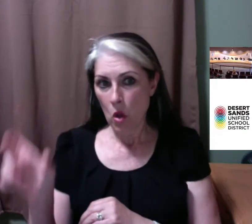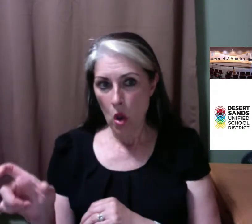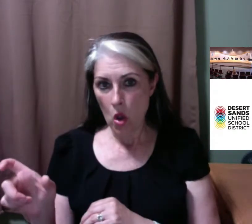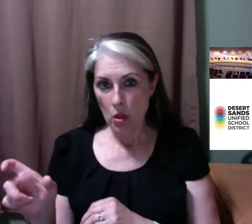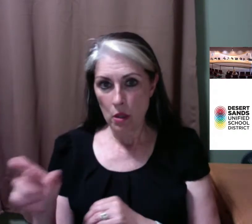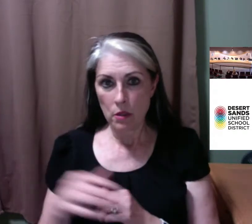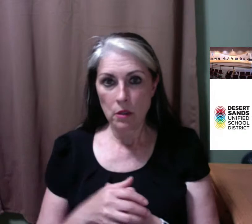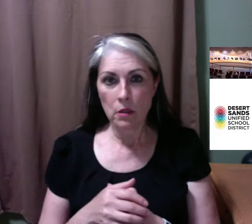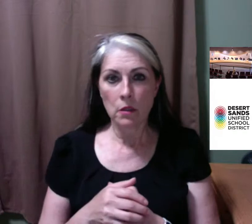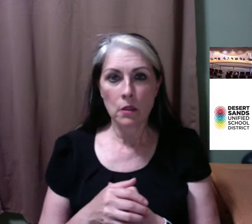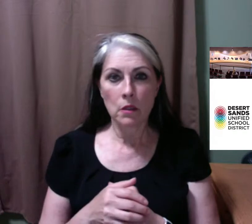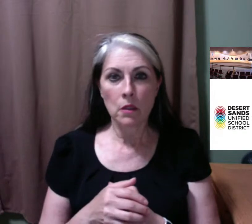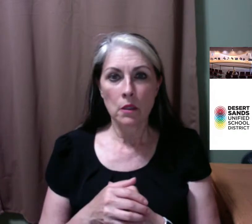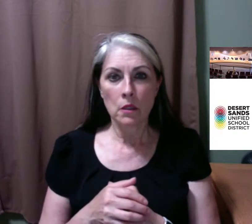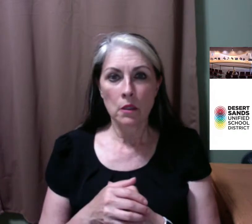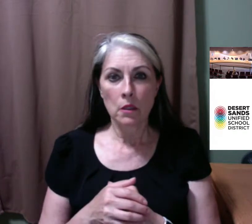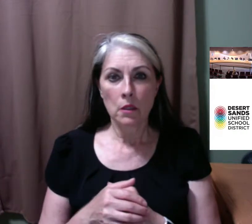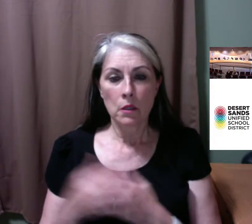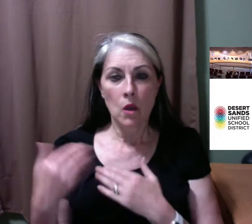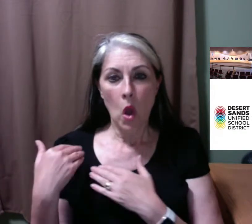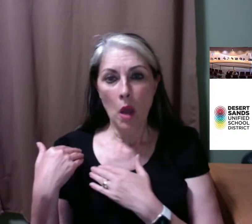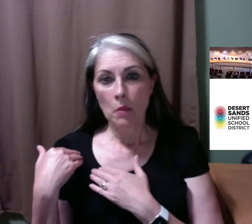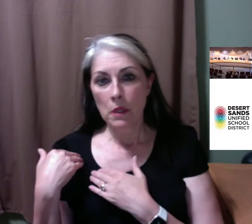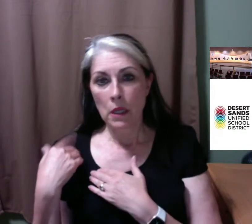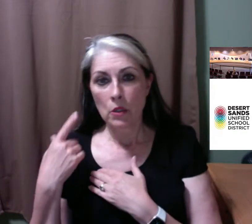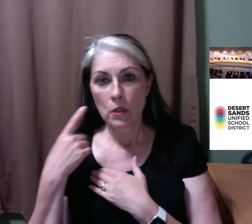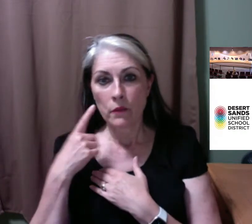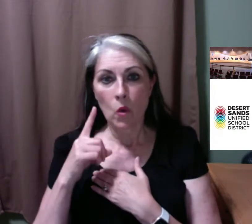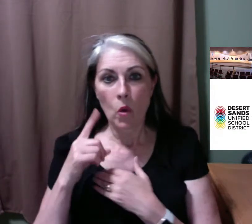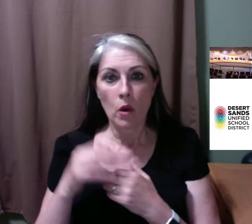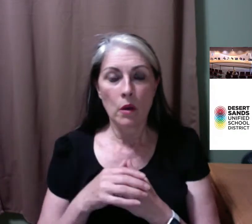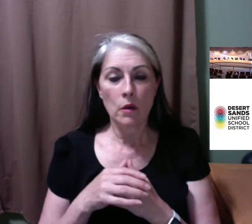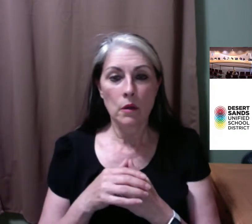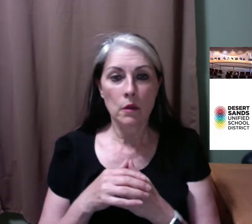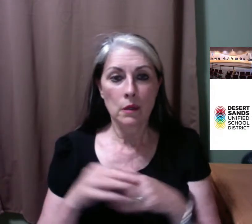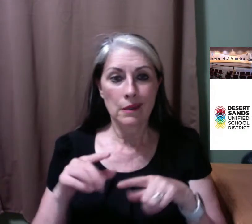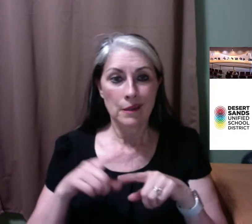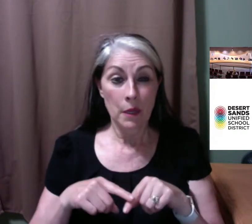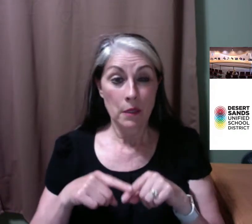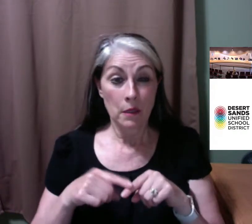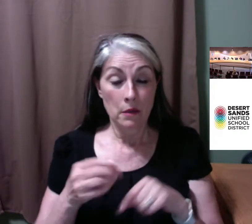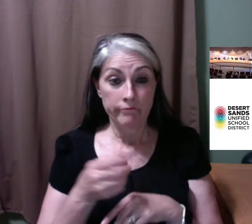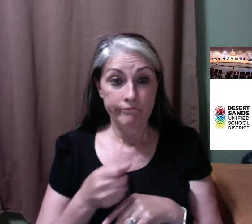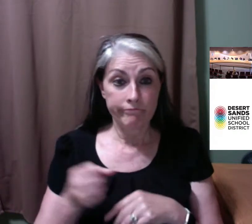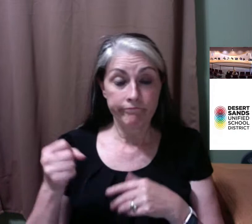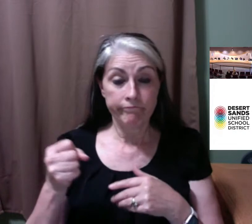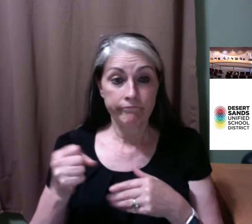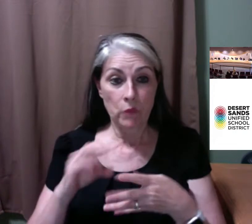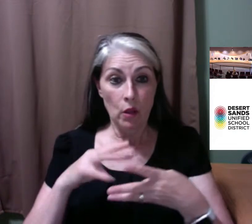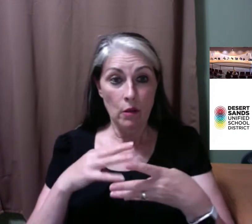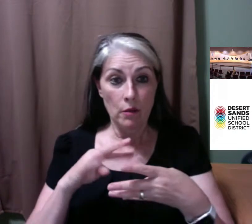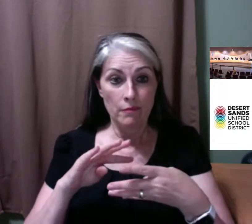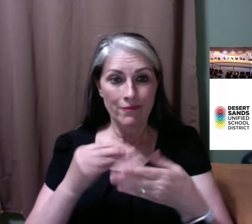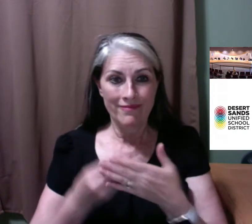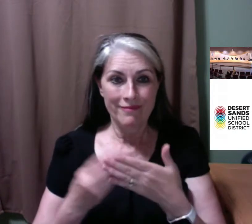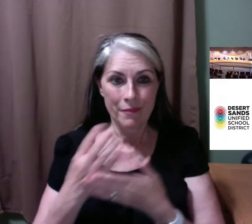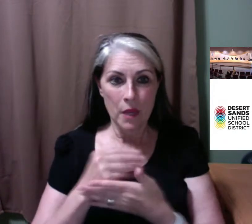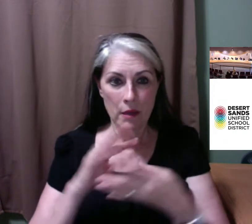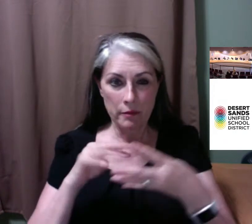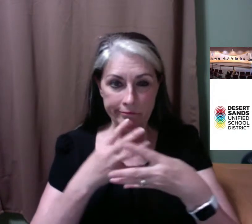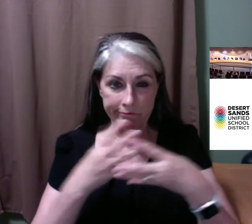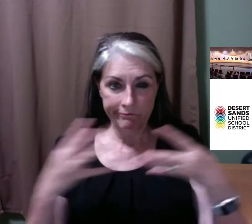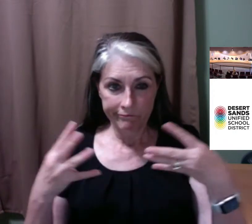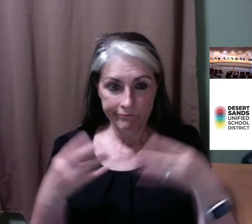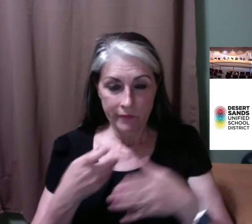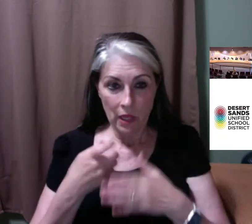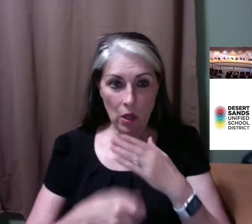step and column, which is a obligation for pay increases based on your placement on the salary schedule, that costs the district about